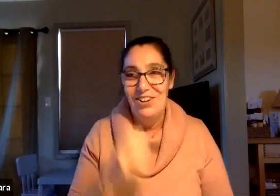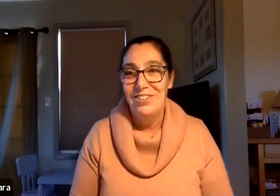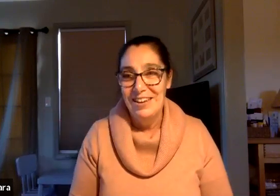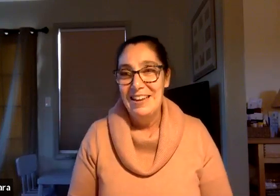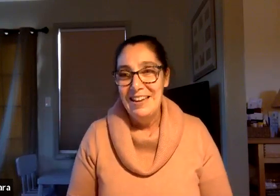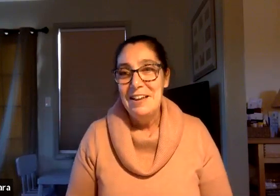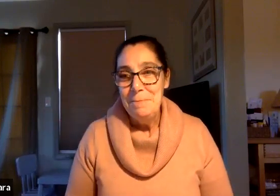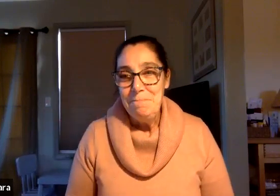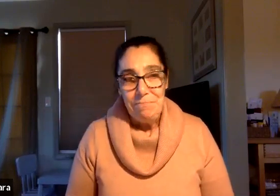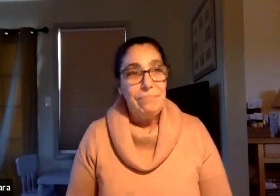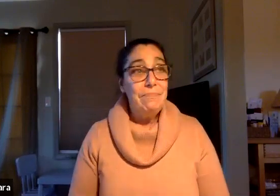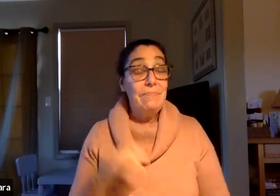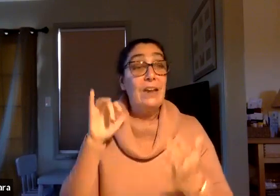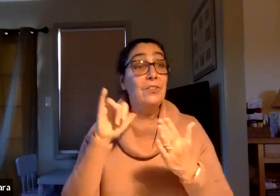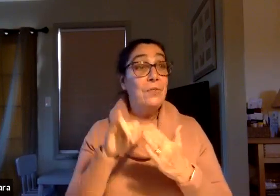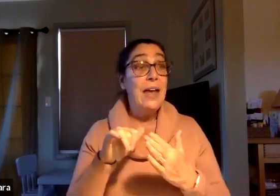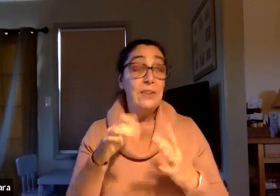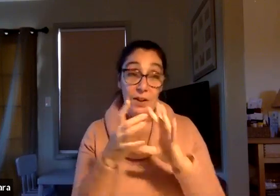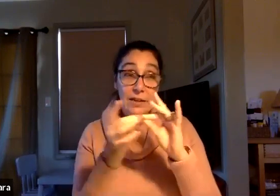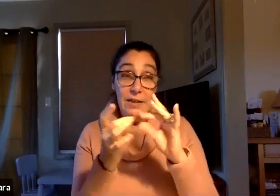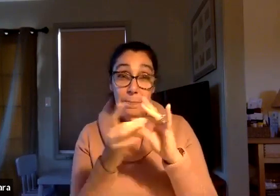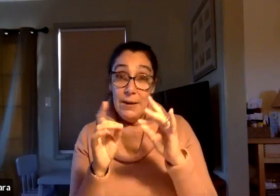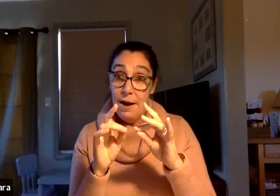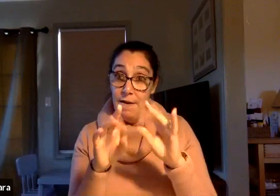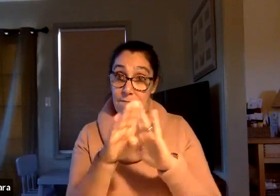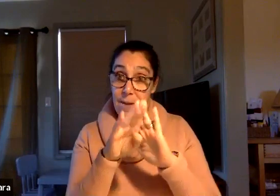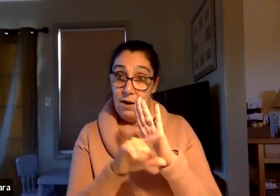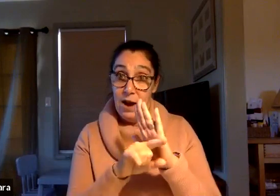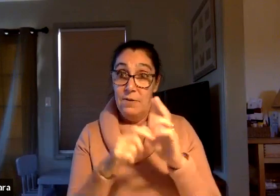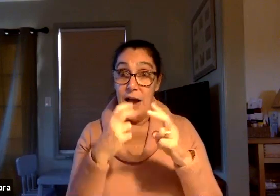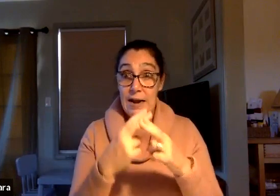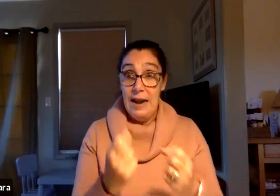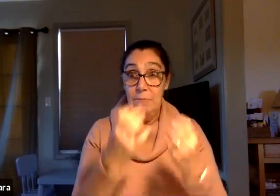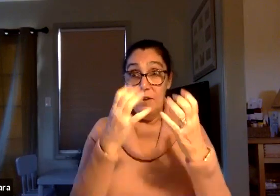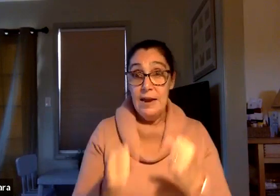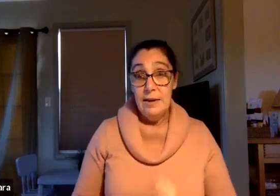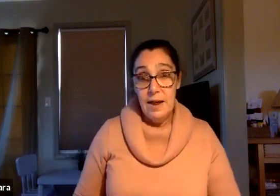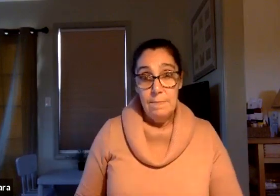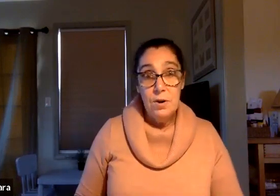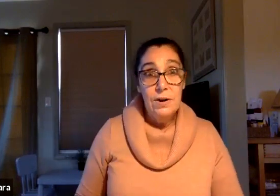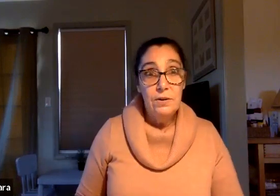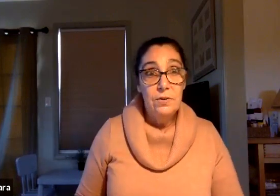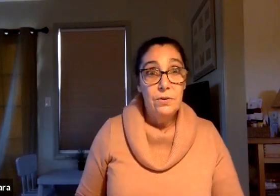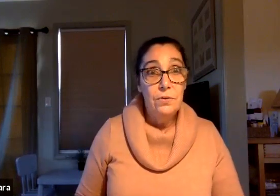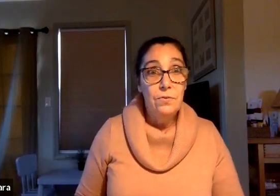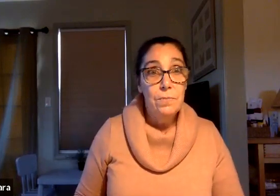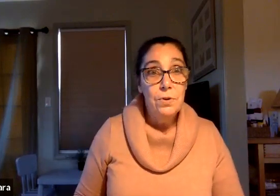knows. So that's a little bit of background on name signs. I'm going to remove